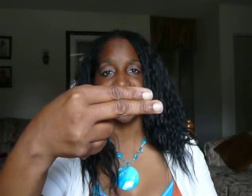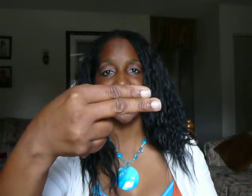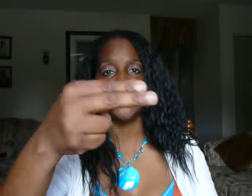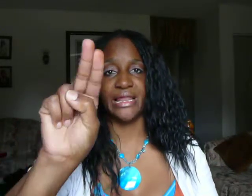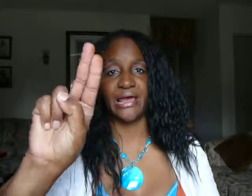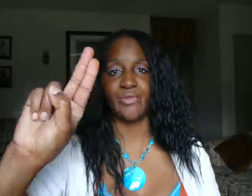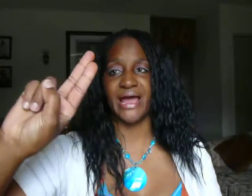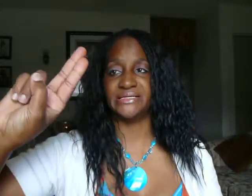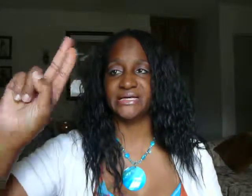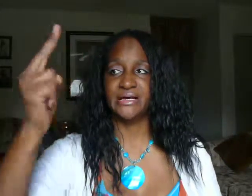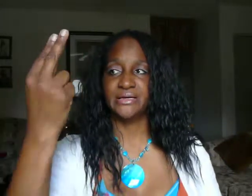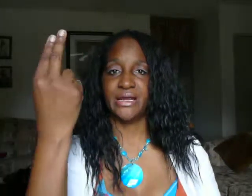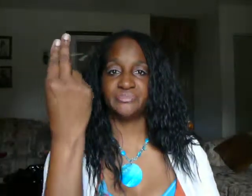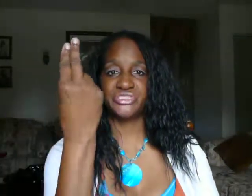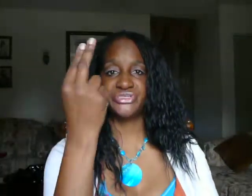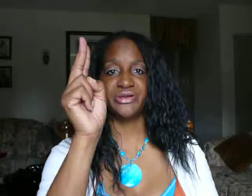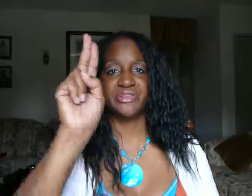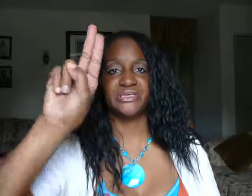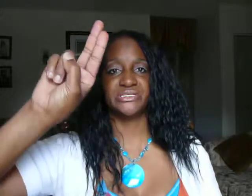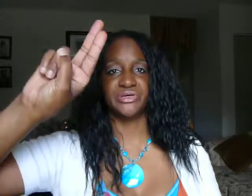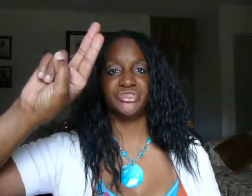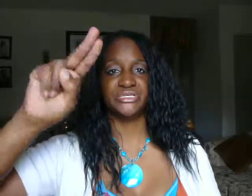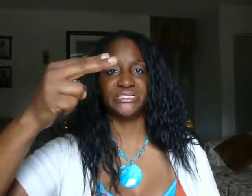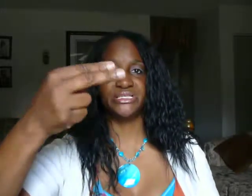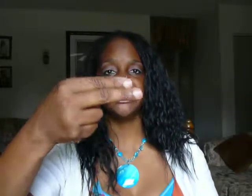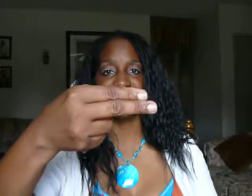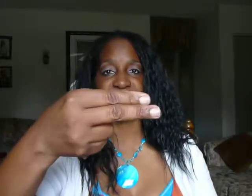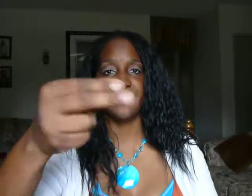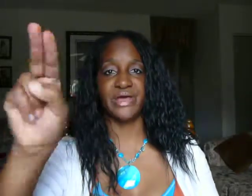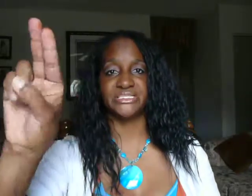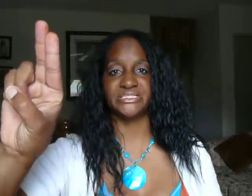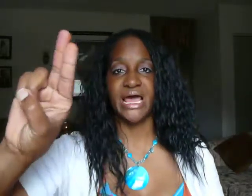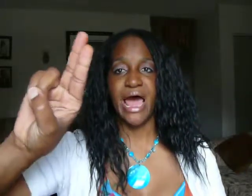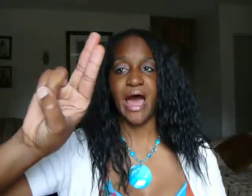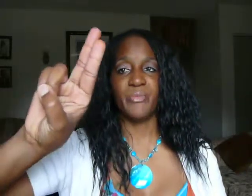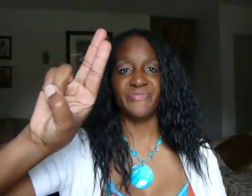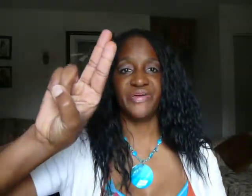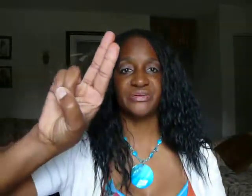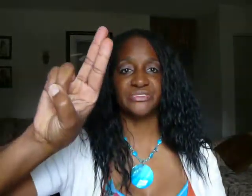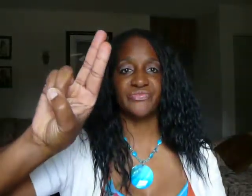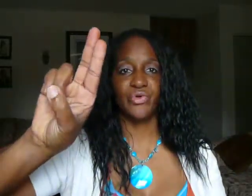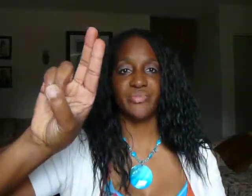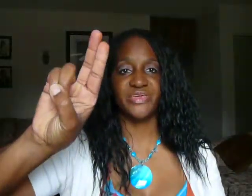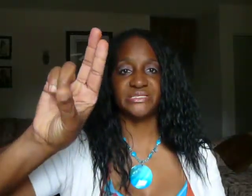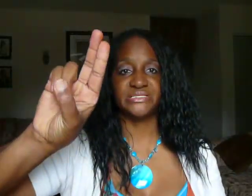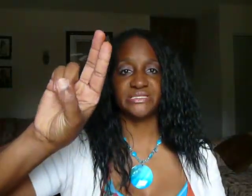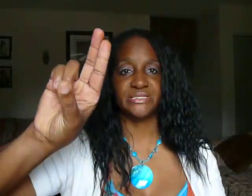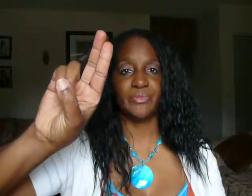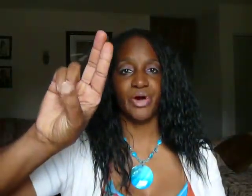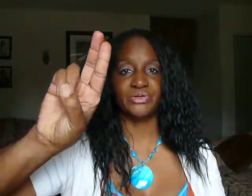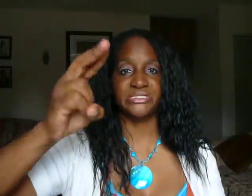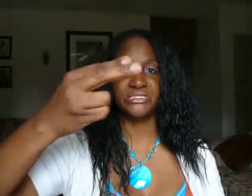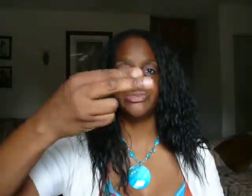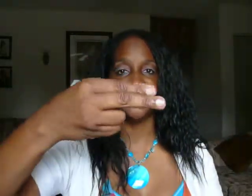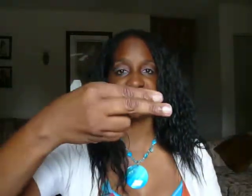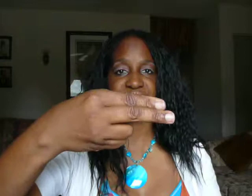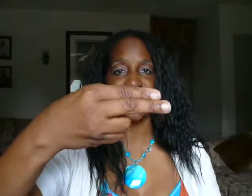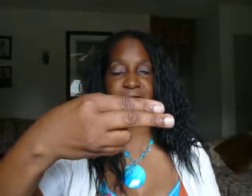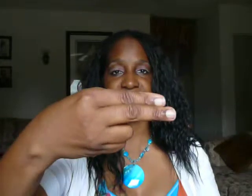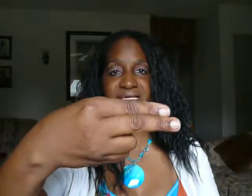side likewise. And I'm just turning this so that you can see the different directions, how my fingers are formed. This thumb holds these two fingers down and is held